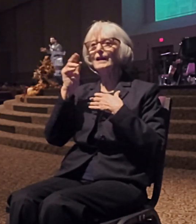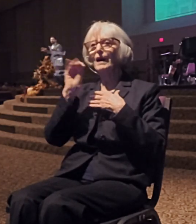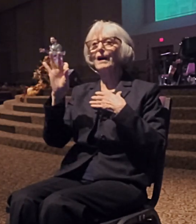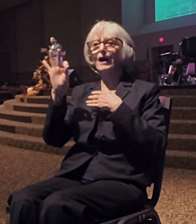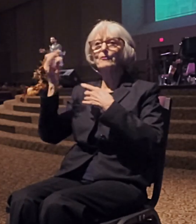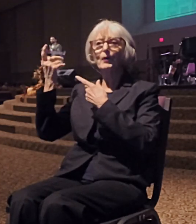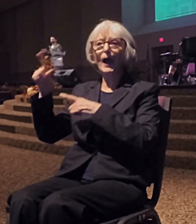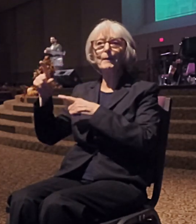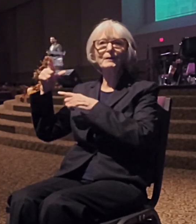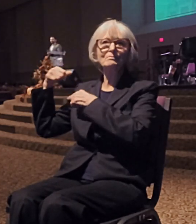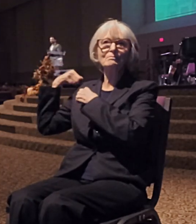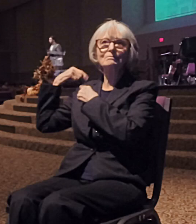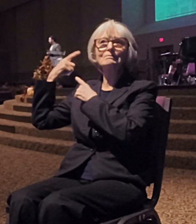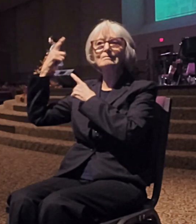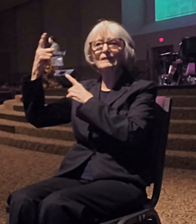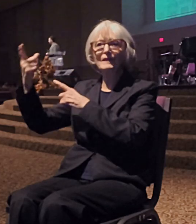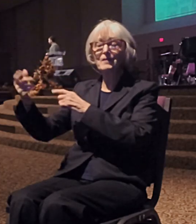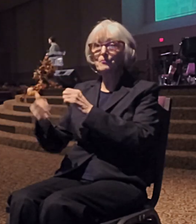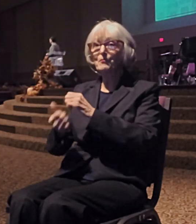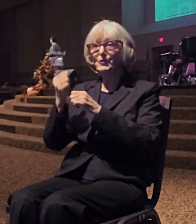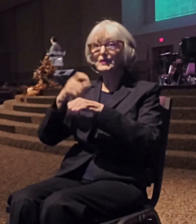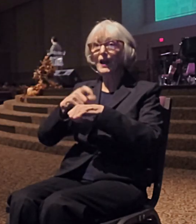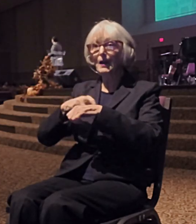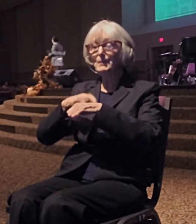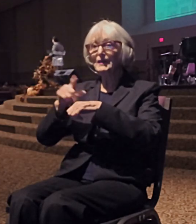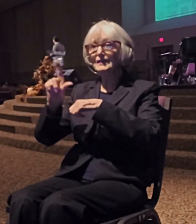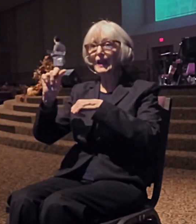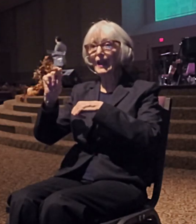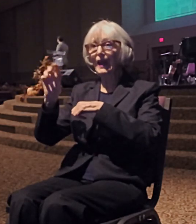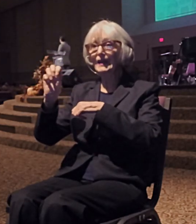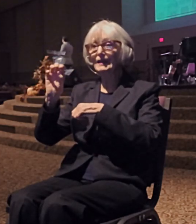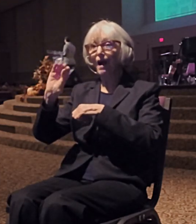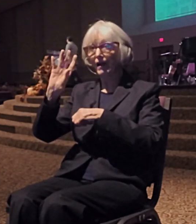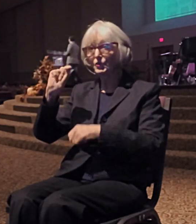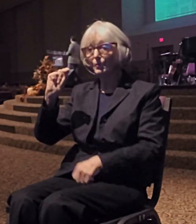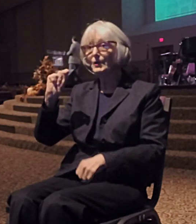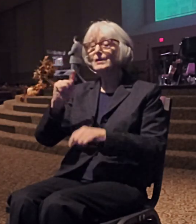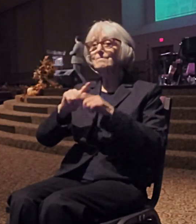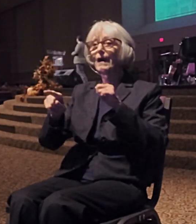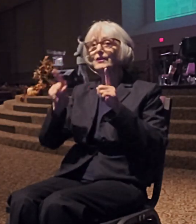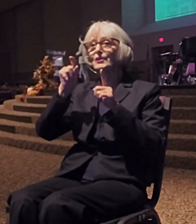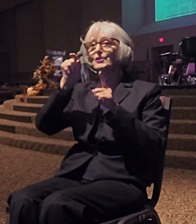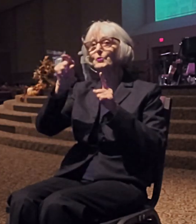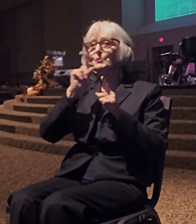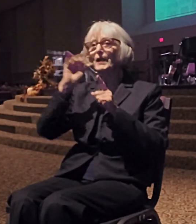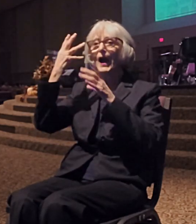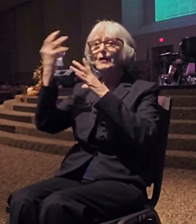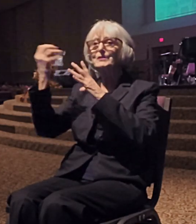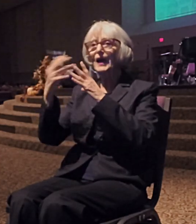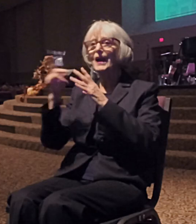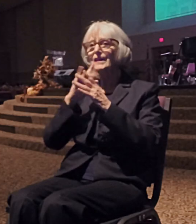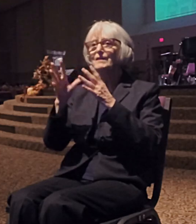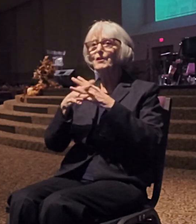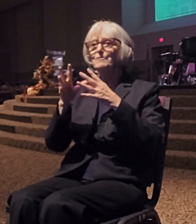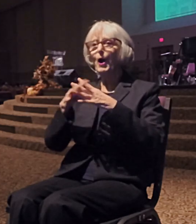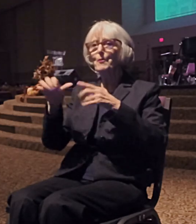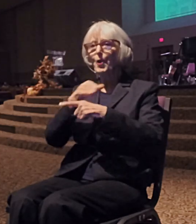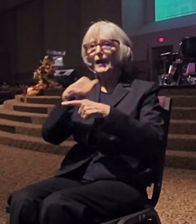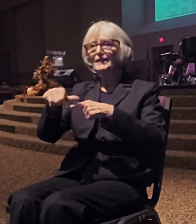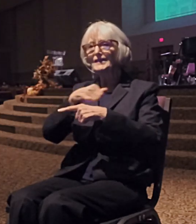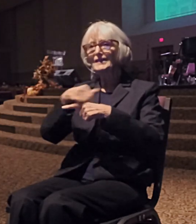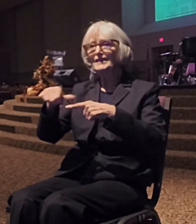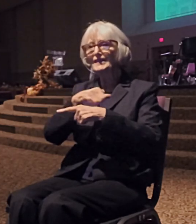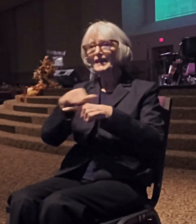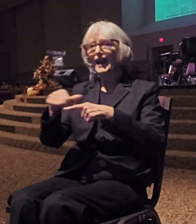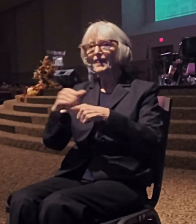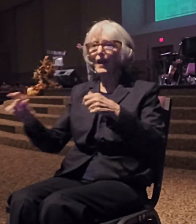whenever it would be. Most of the time it would be late October when it would happen, but whenever you would be out there in football practice and all of a sudden that